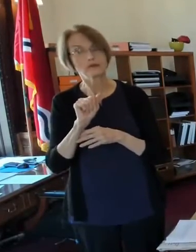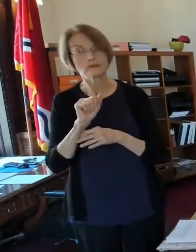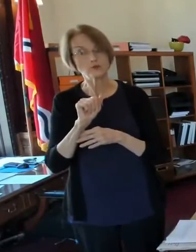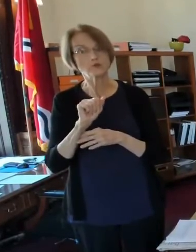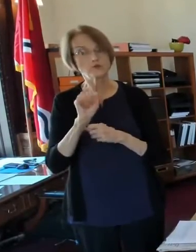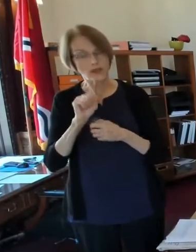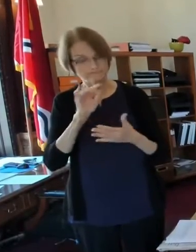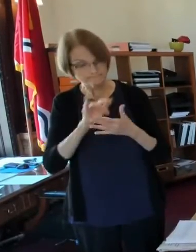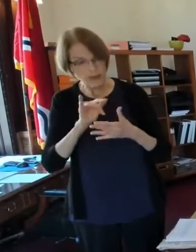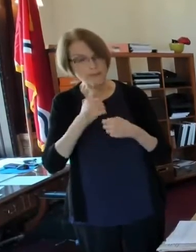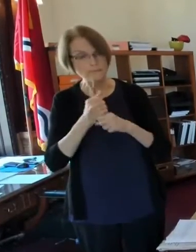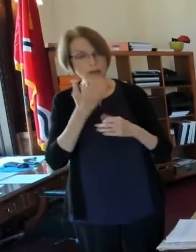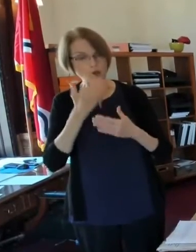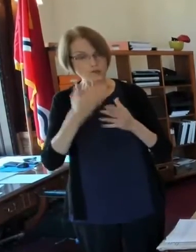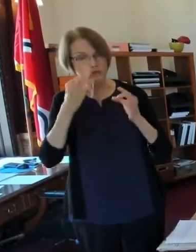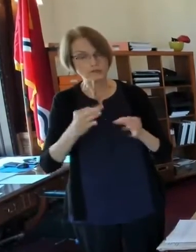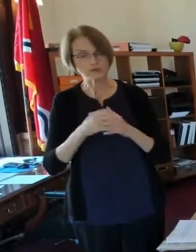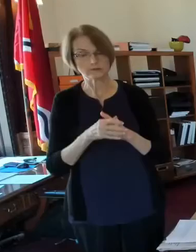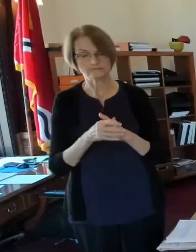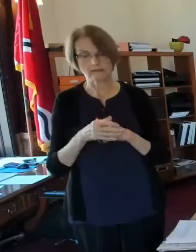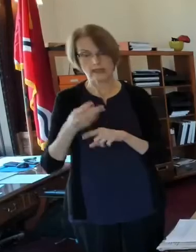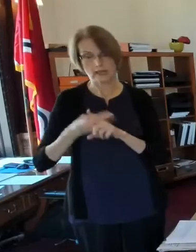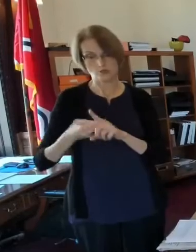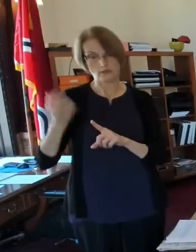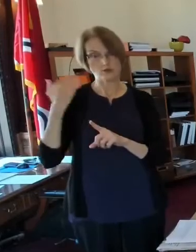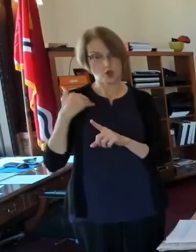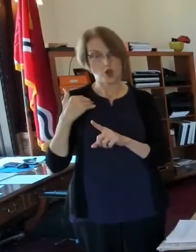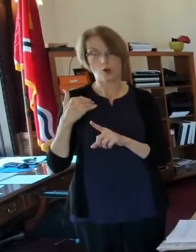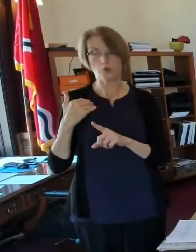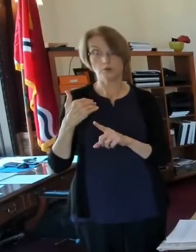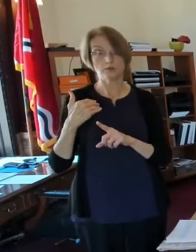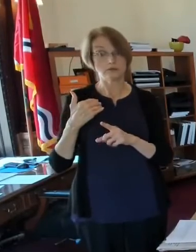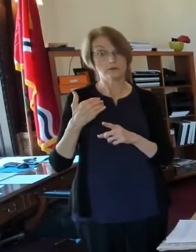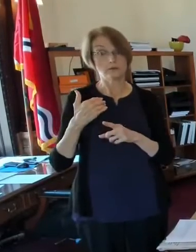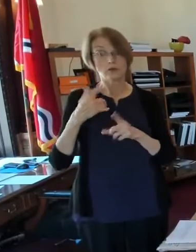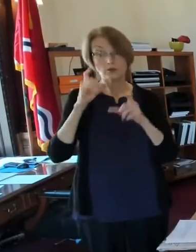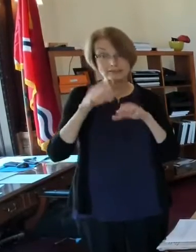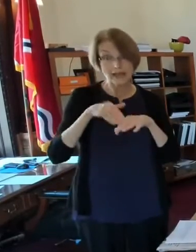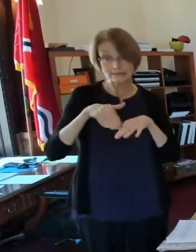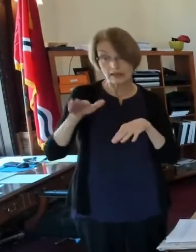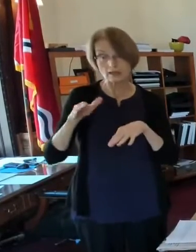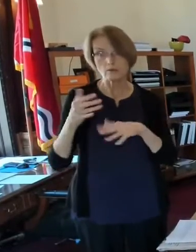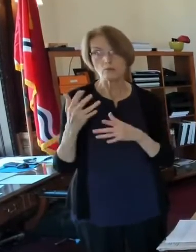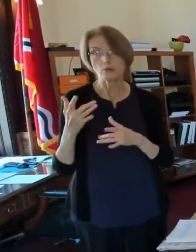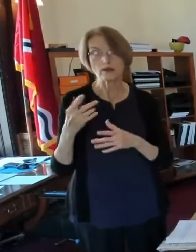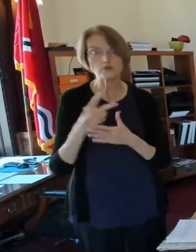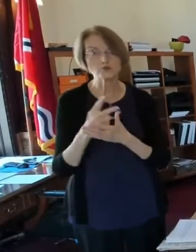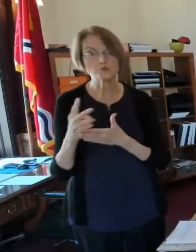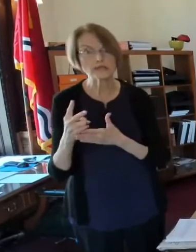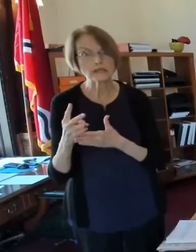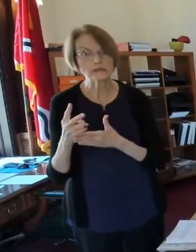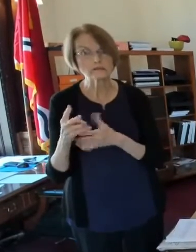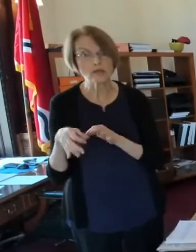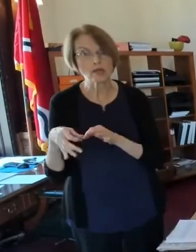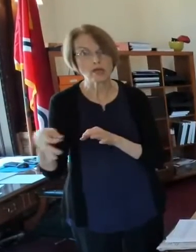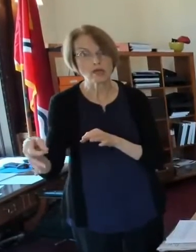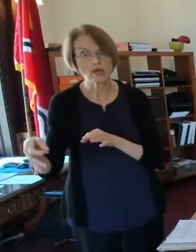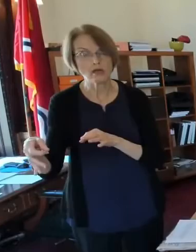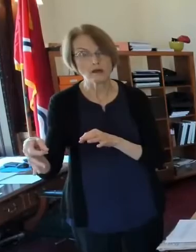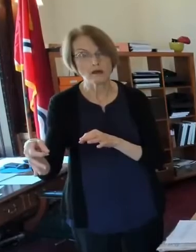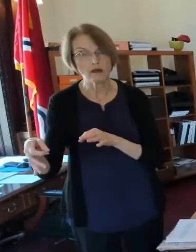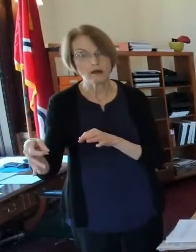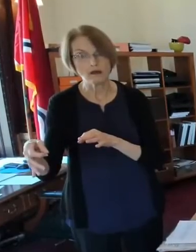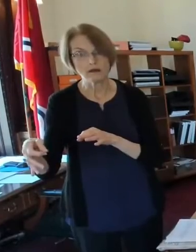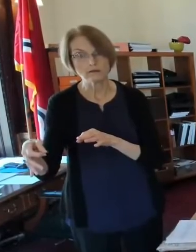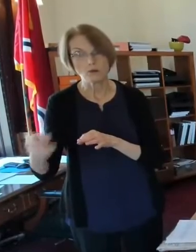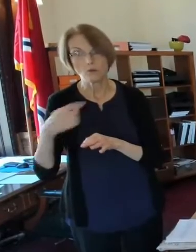now, it was regularly taking a couple of weeks for people to get their test results back and for us to be